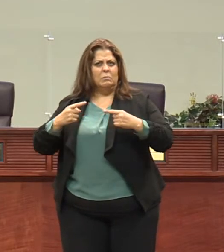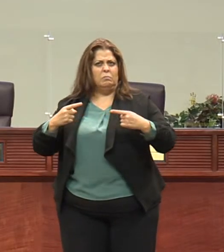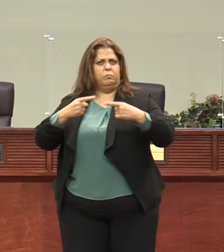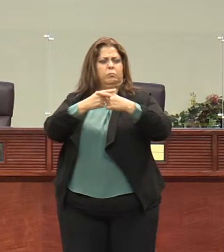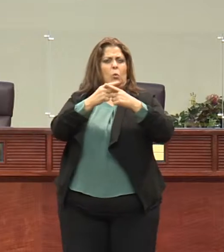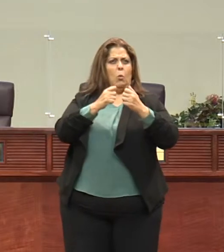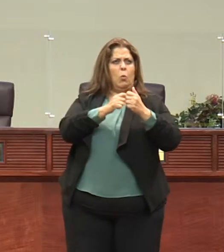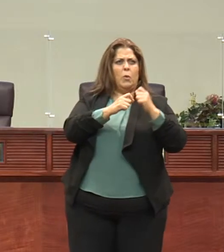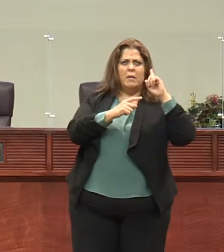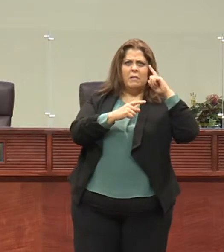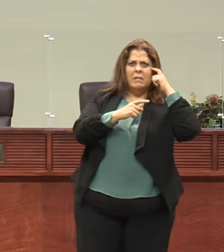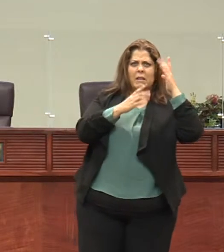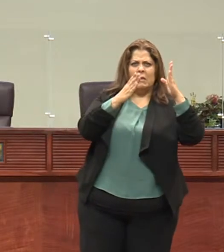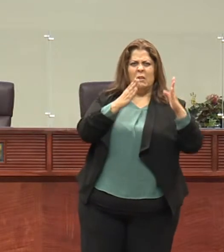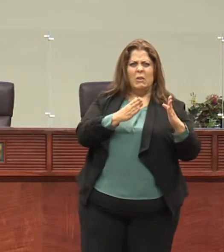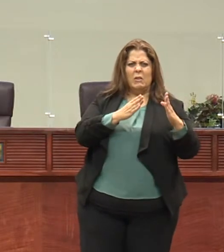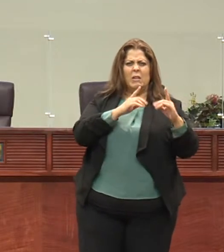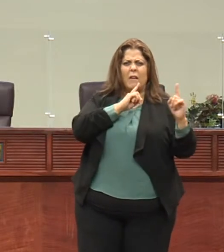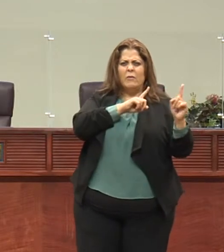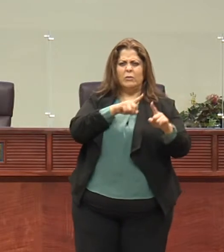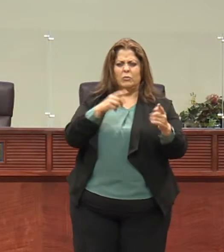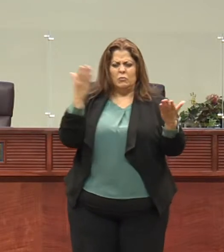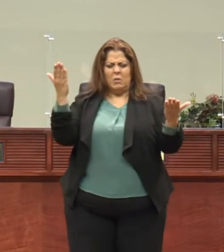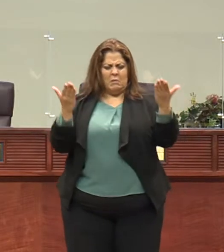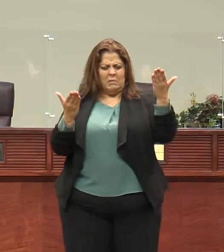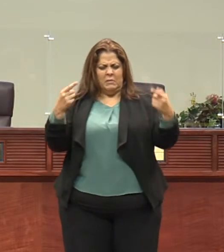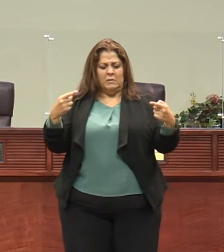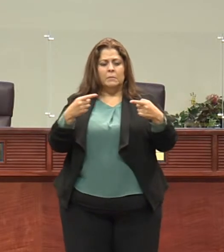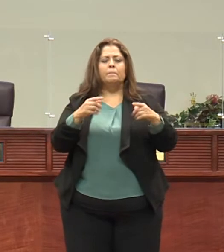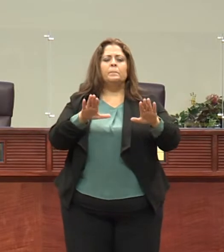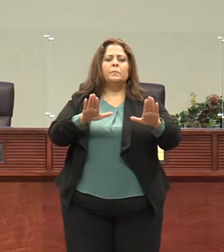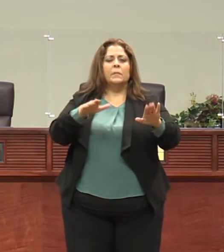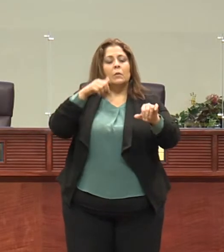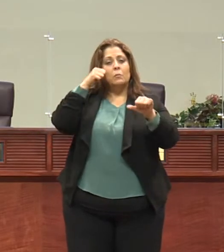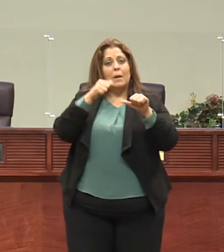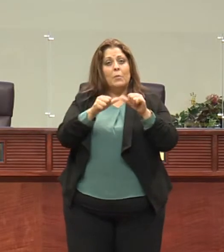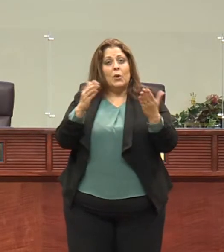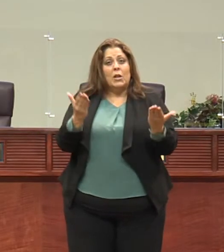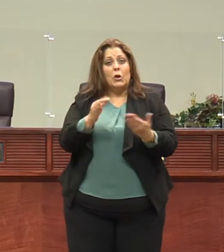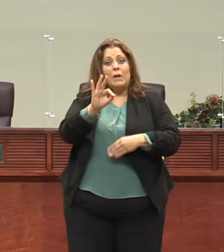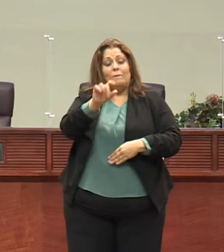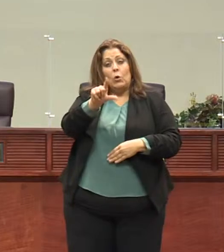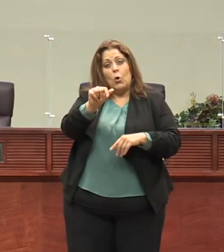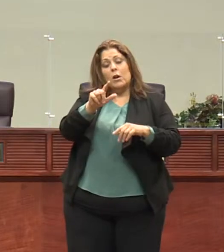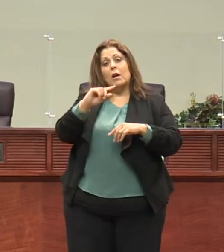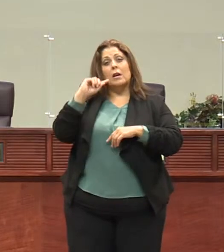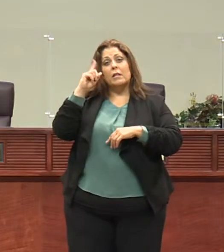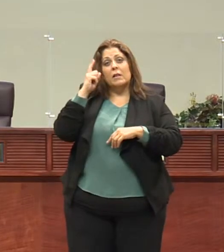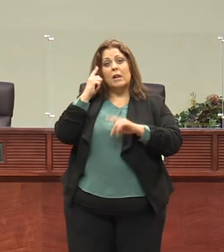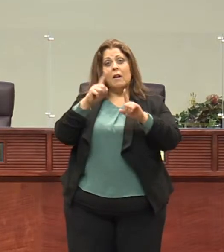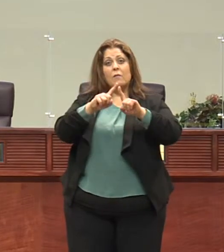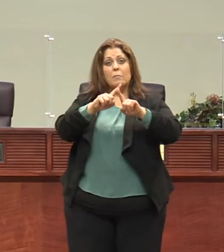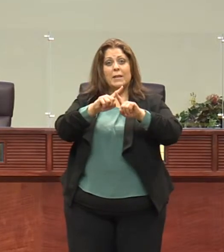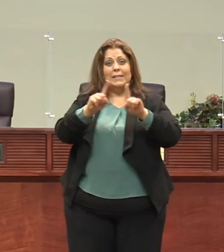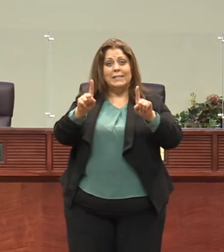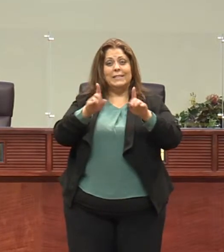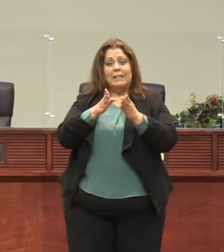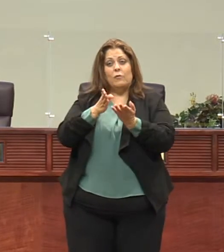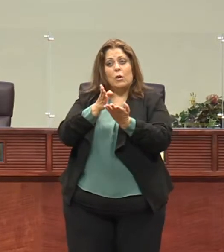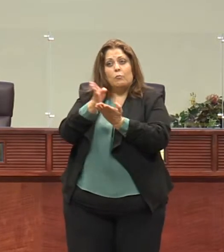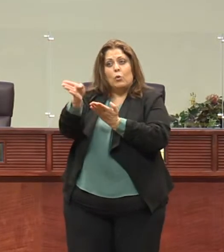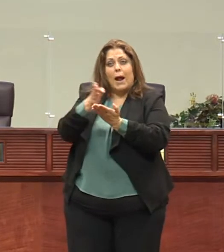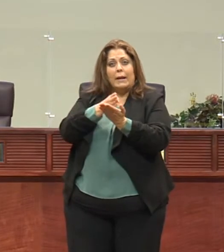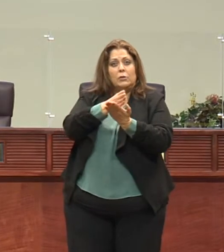the governor's directive? Well, just as a reminder, here in Florida, there are different branches of government that have